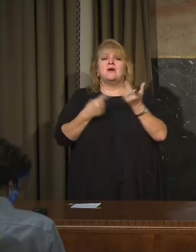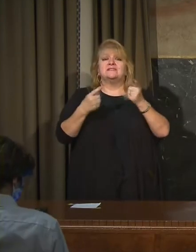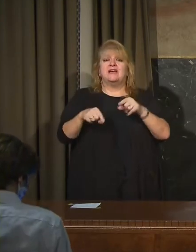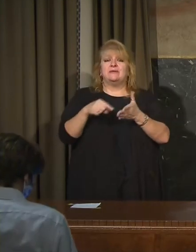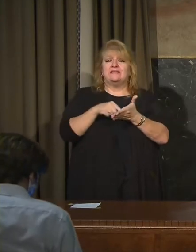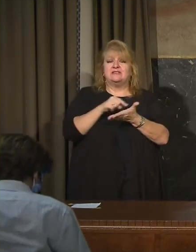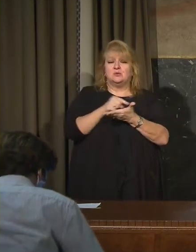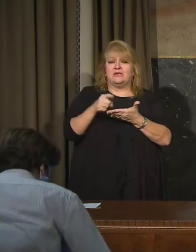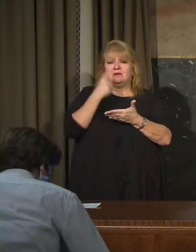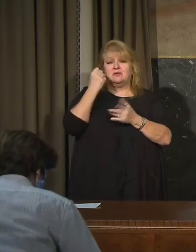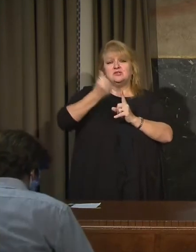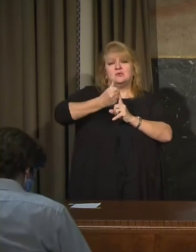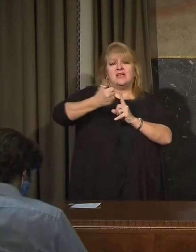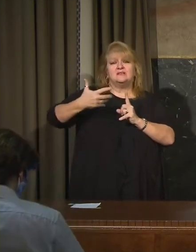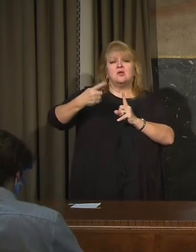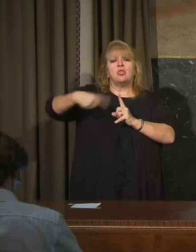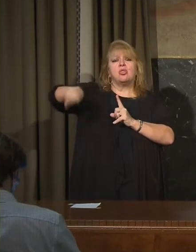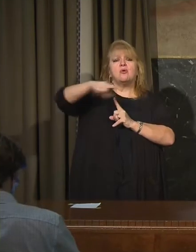we expanded the